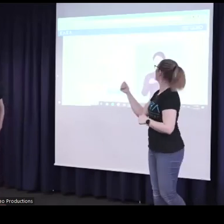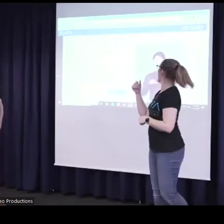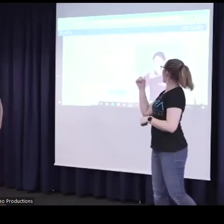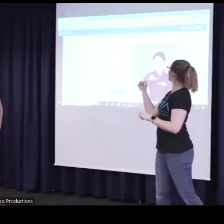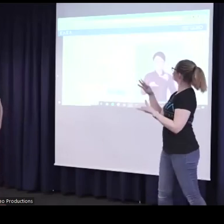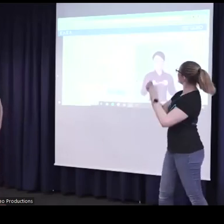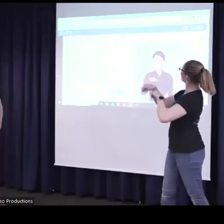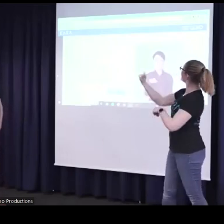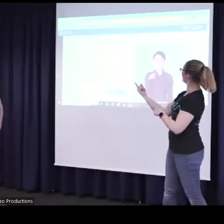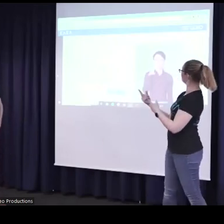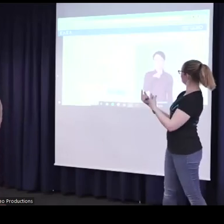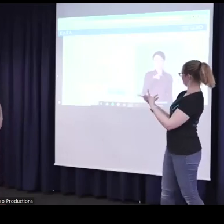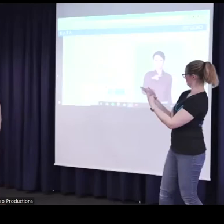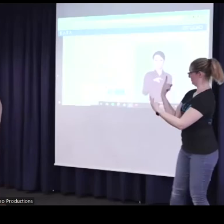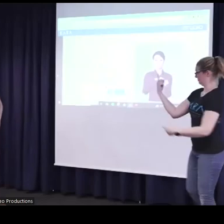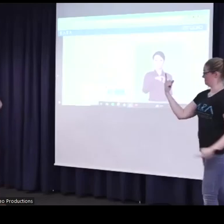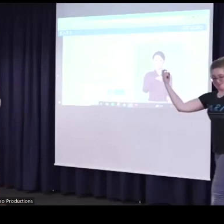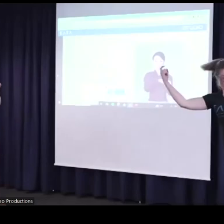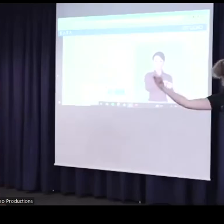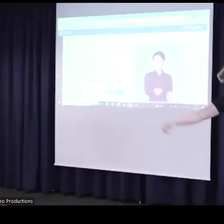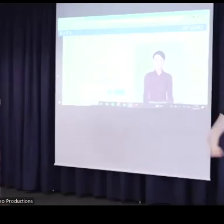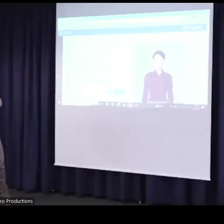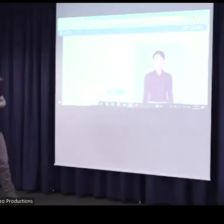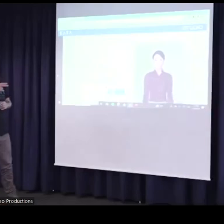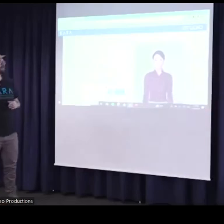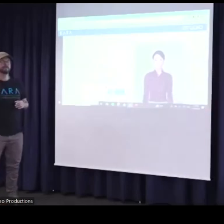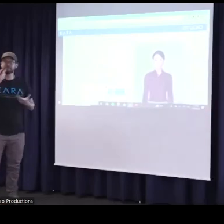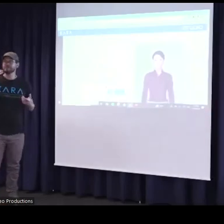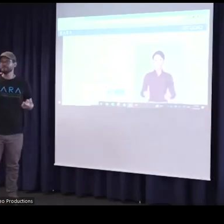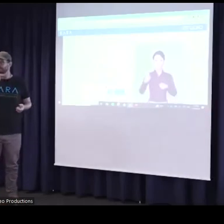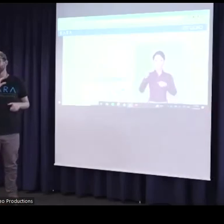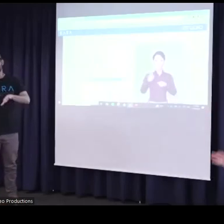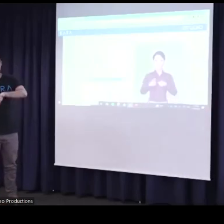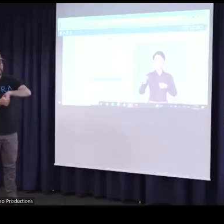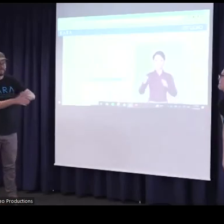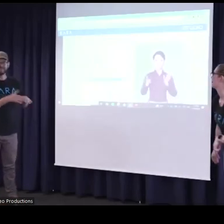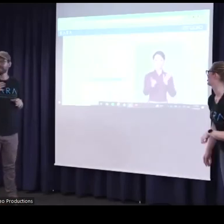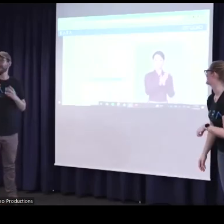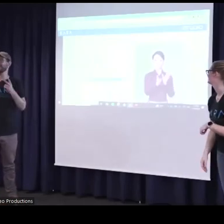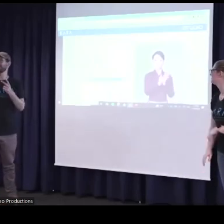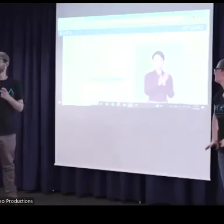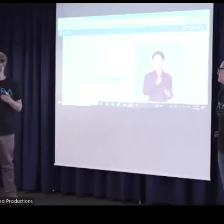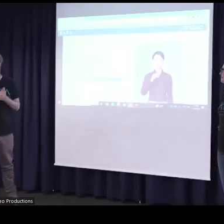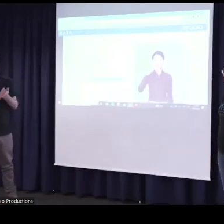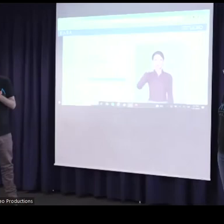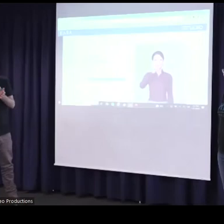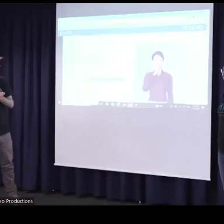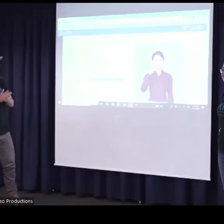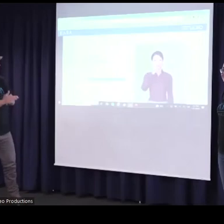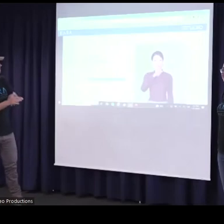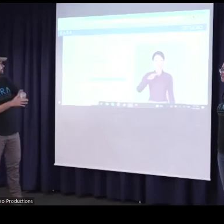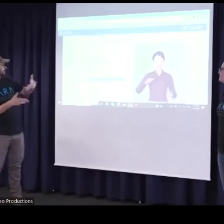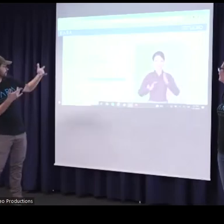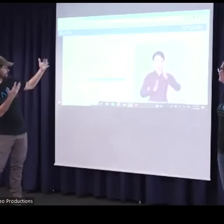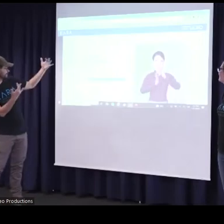puzzle and then we're putting it together to form the message. Okay, let's do another one. Okay, well, we've had enough of Melbourne. Where else